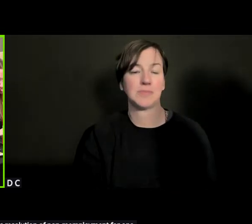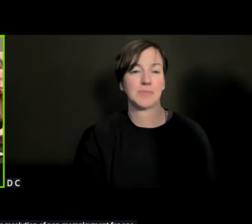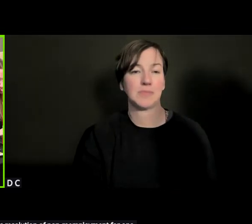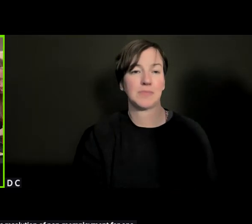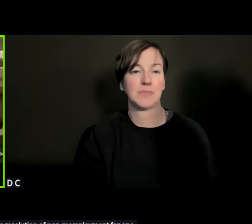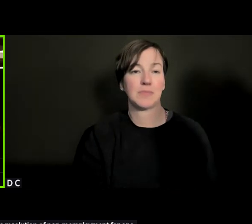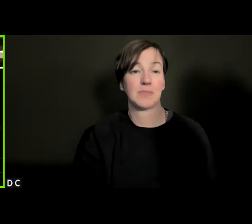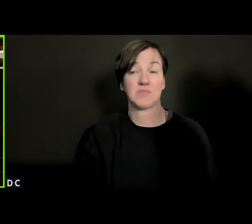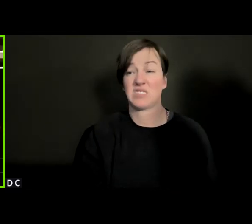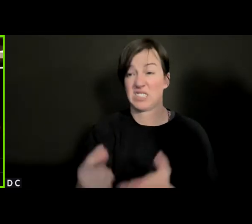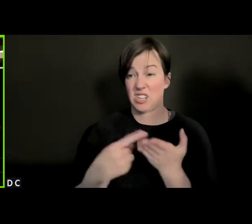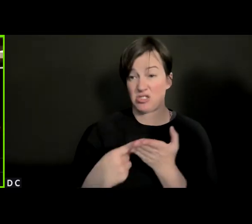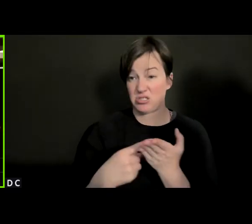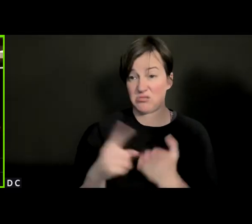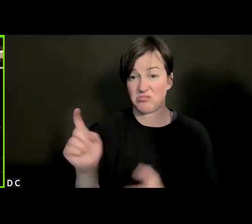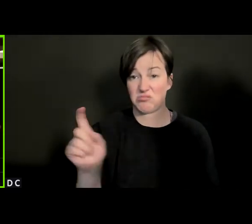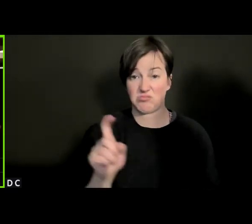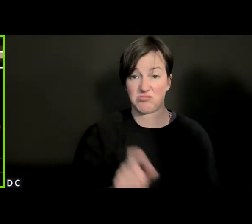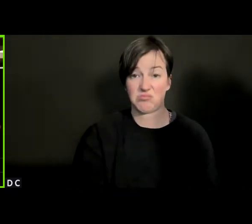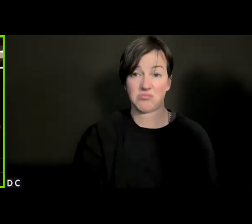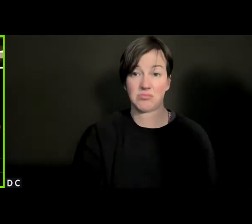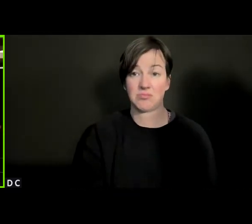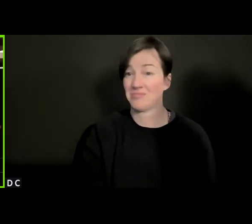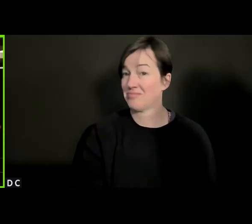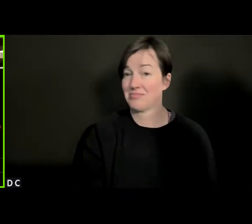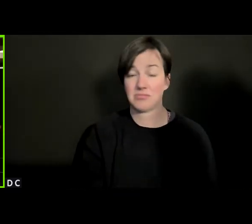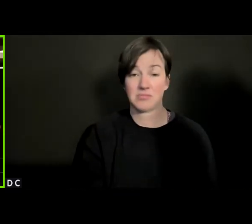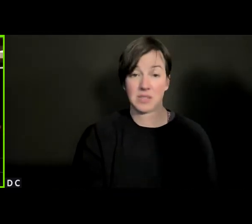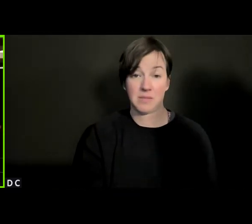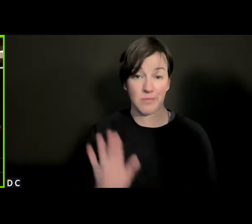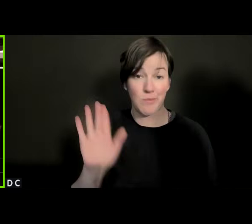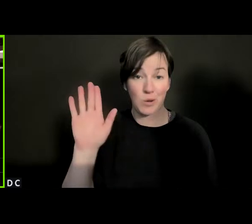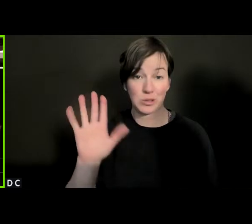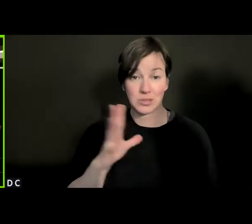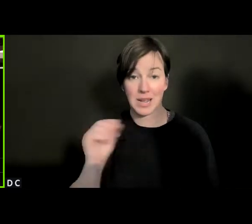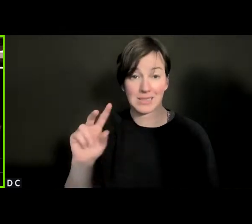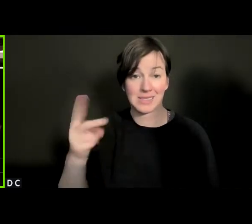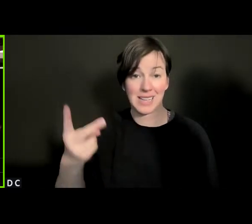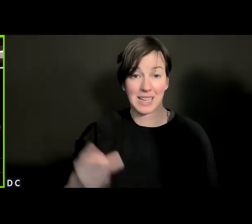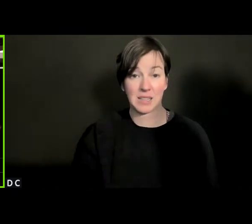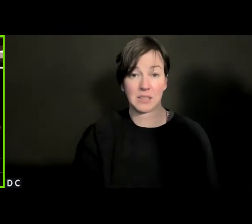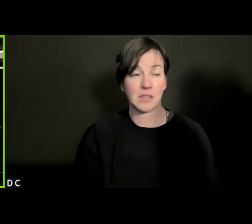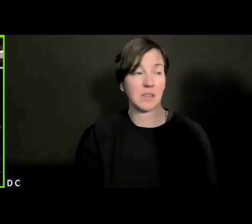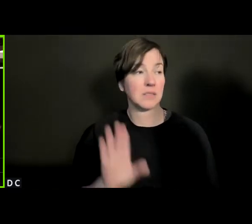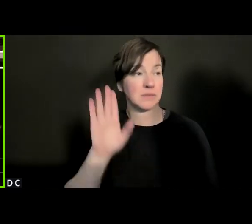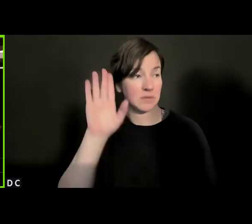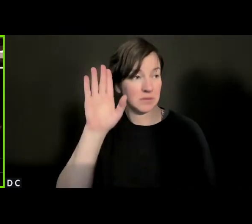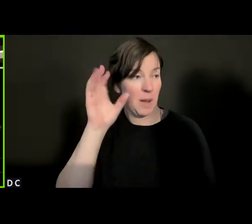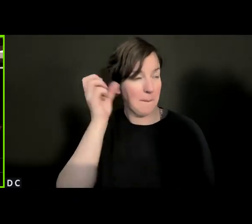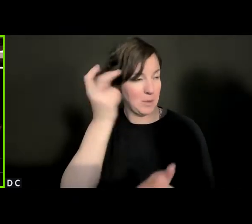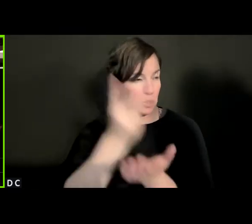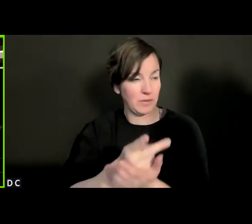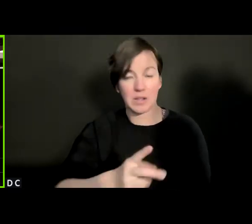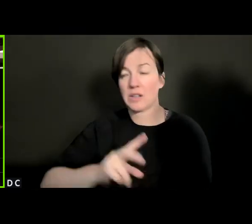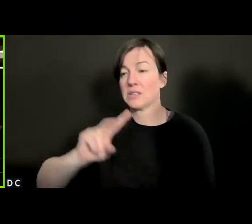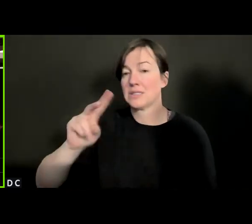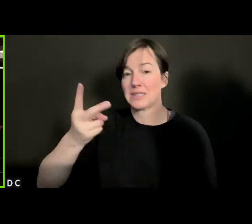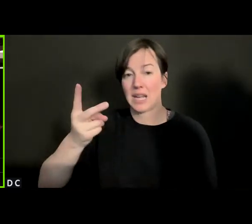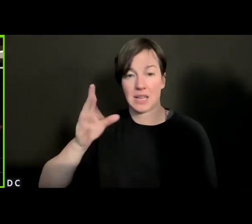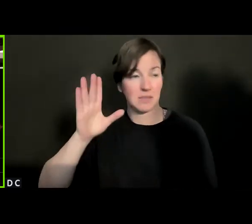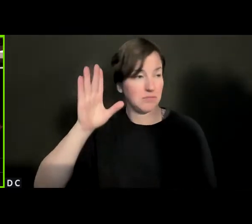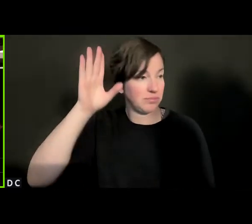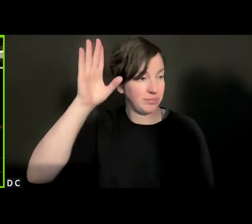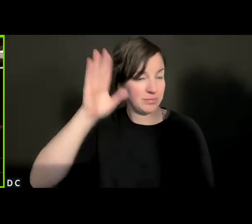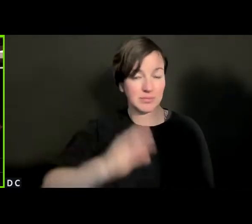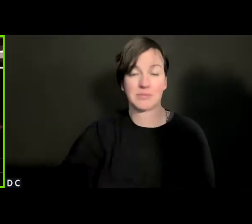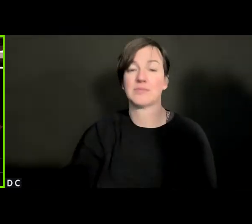Any discussion? If not, is there a motion and a second? I'll move to approve. Second. Okay, we have a motion